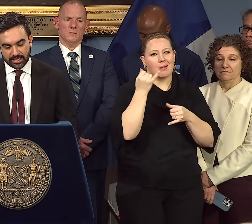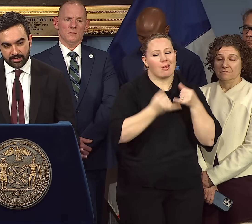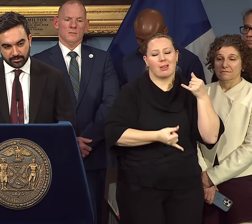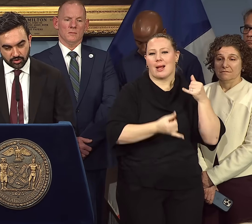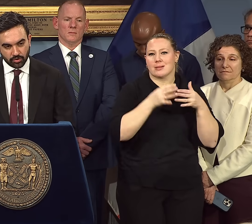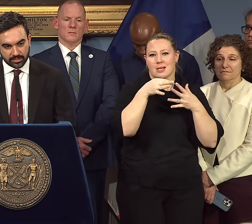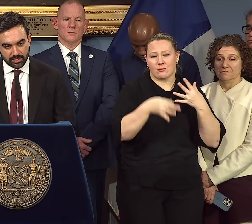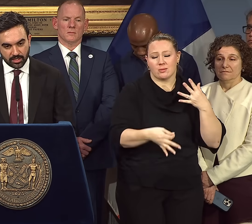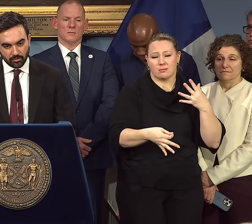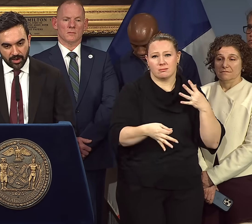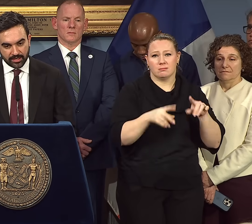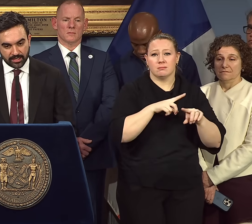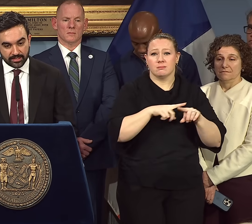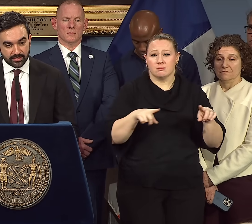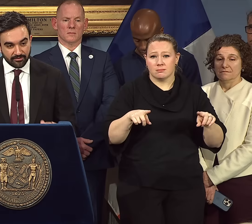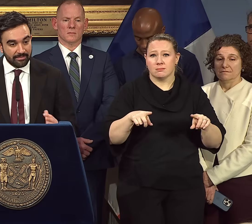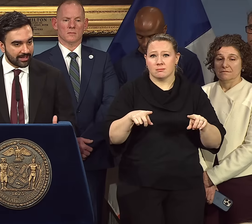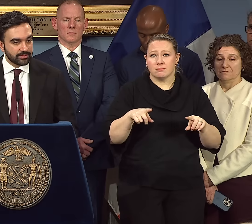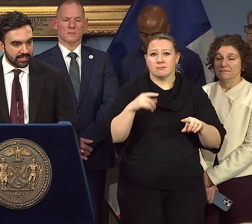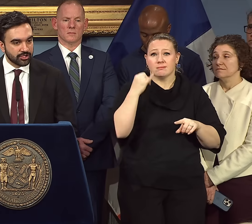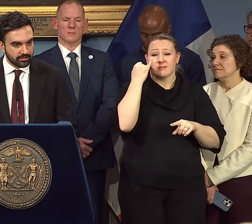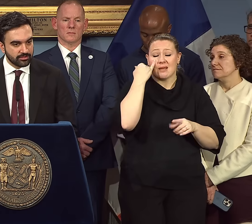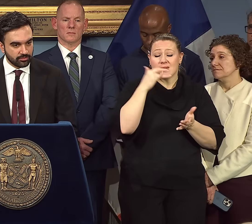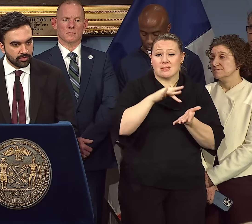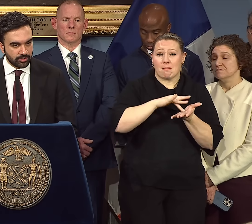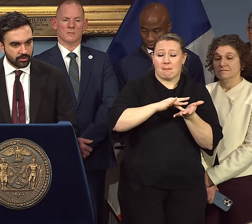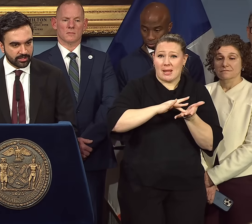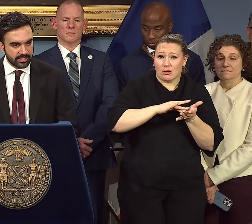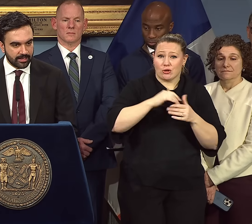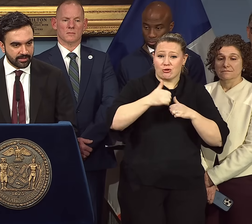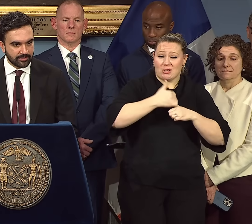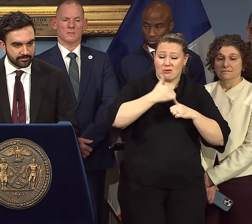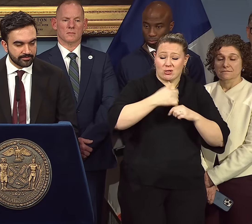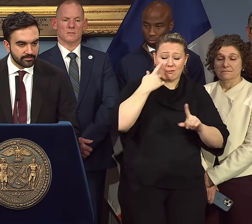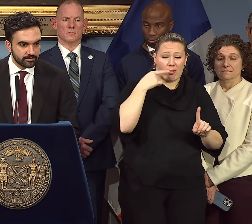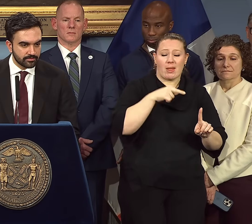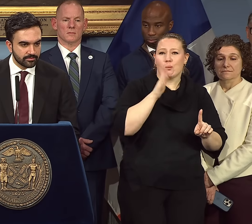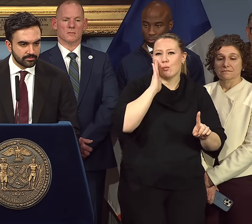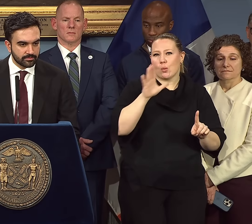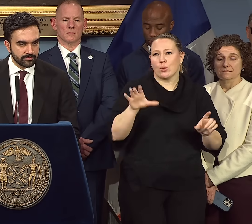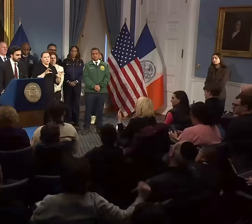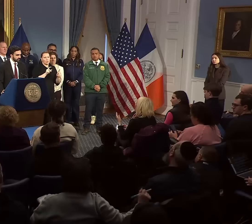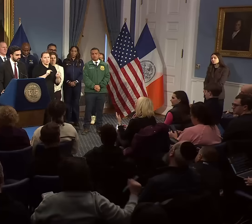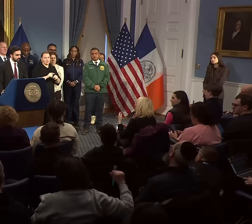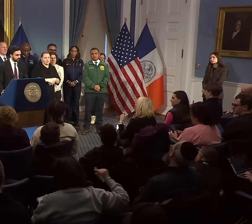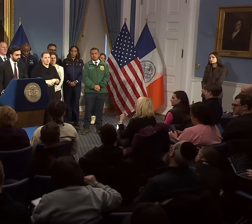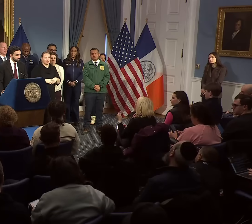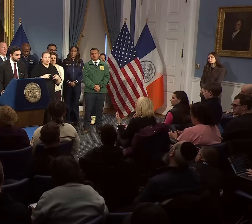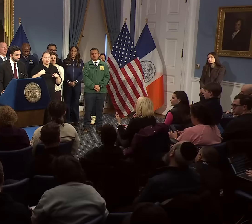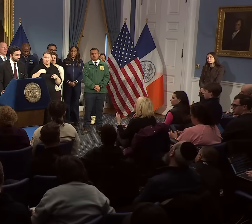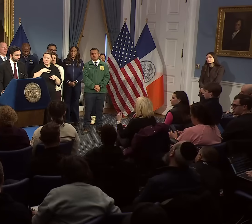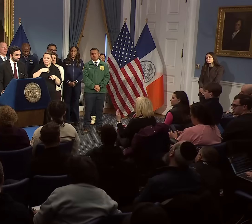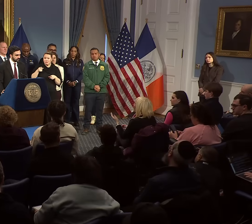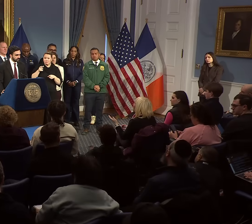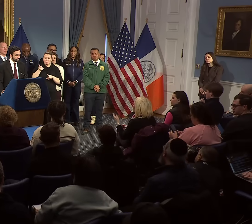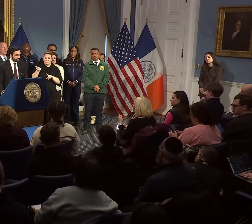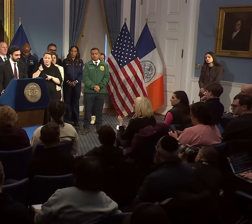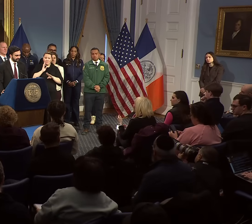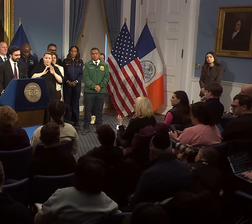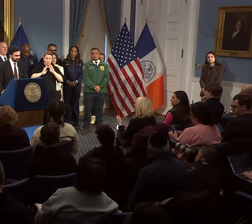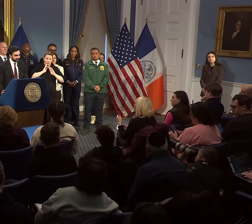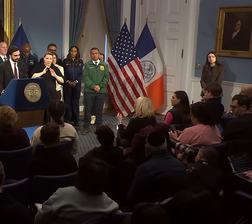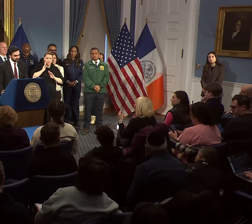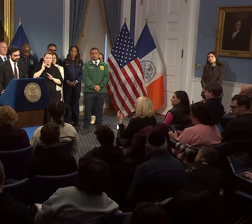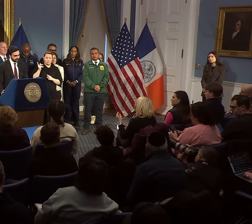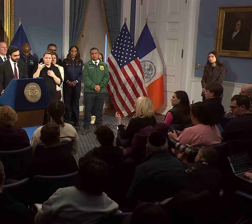it is a resort when it is of a medical danger to a New Yorker to stay out there. I wonder how frustrated you are as a mayor who cares about